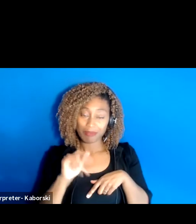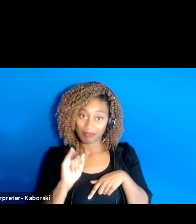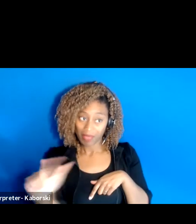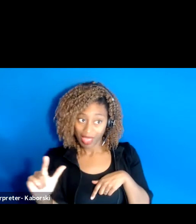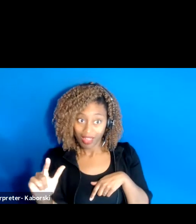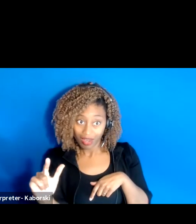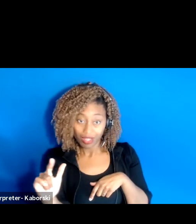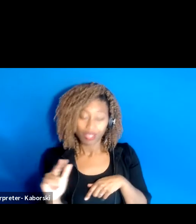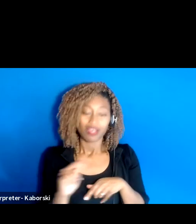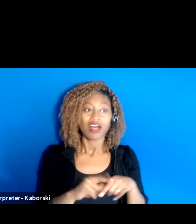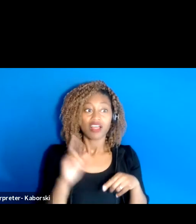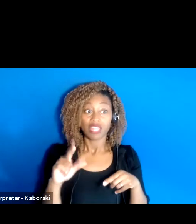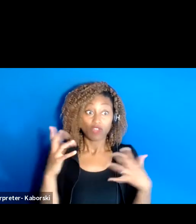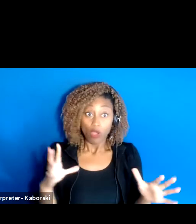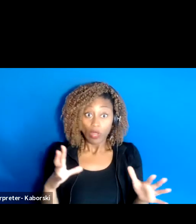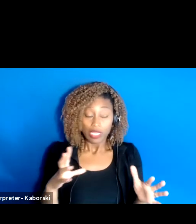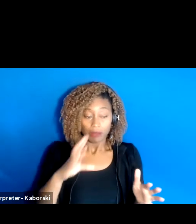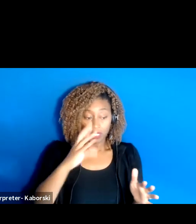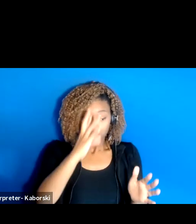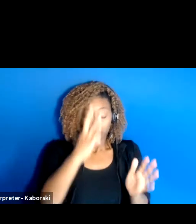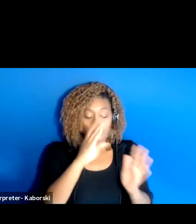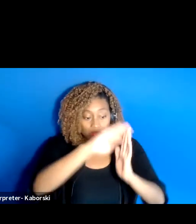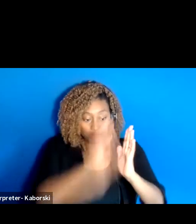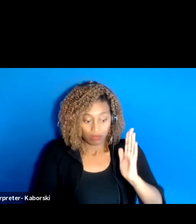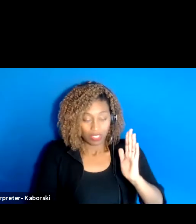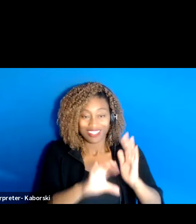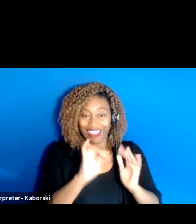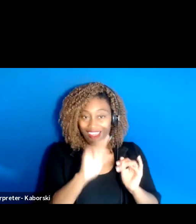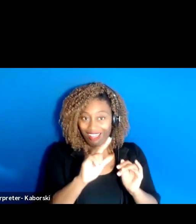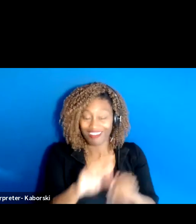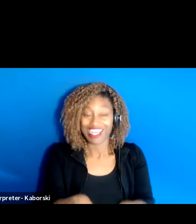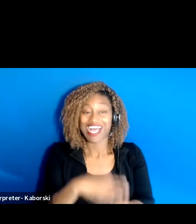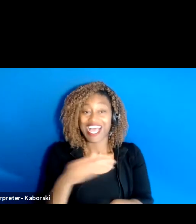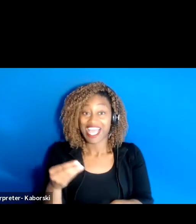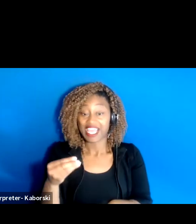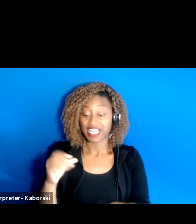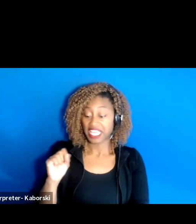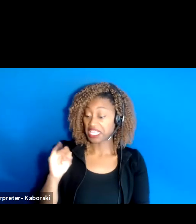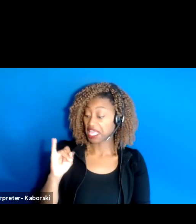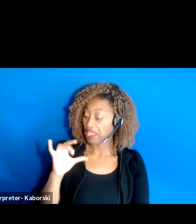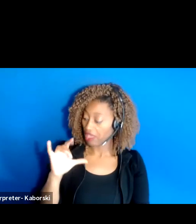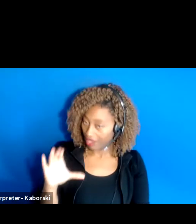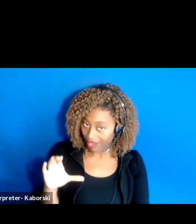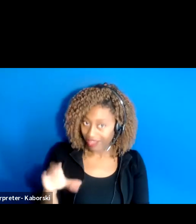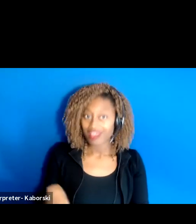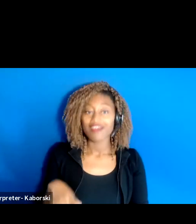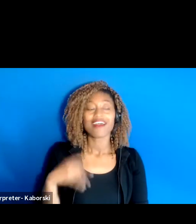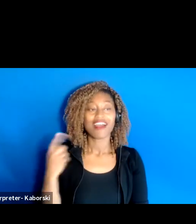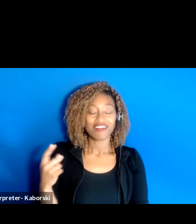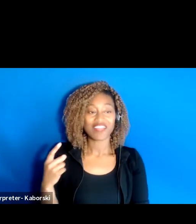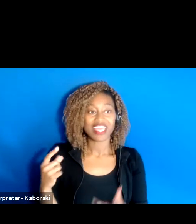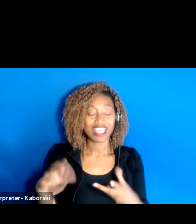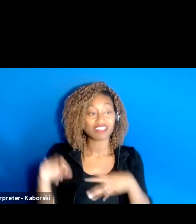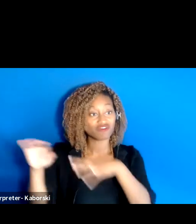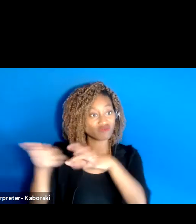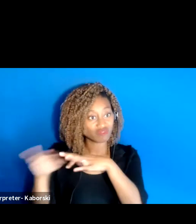the Centers for Independent Living and by the silk, and at the direction and with